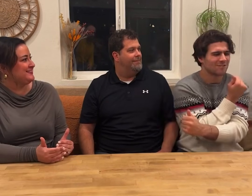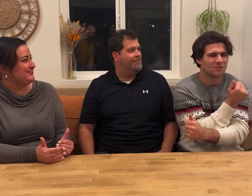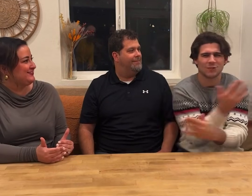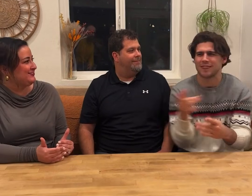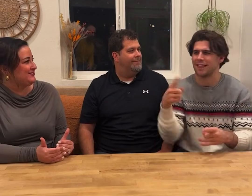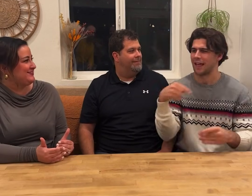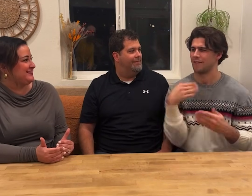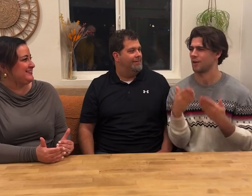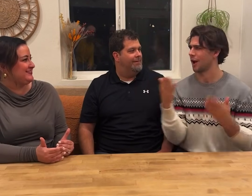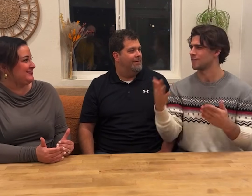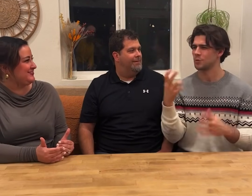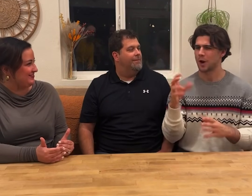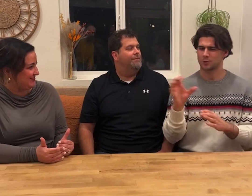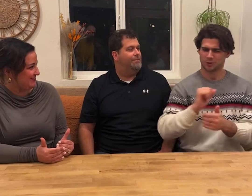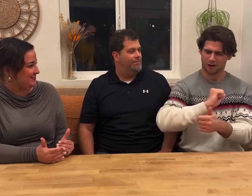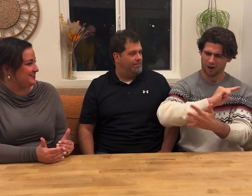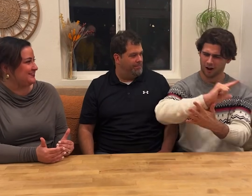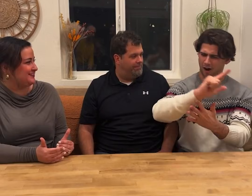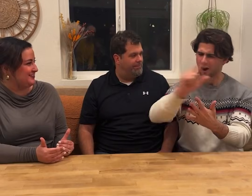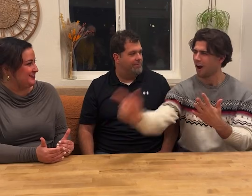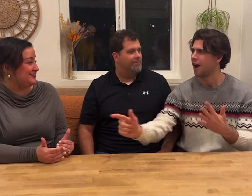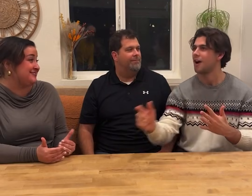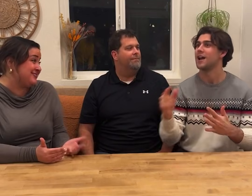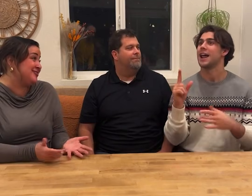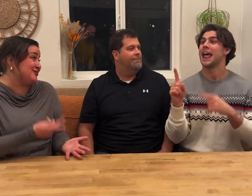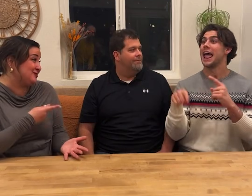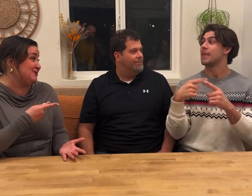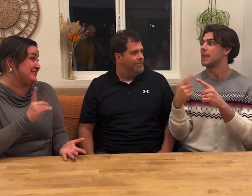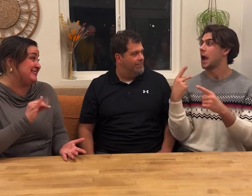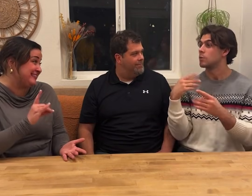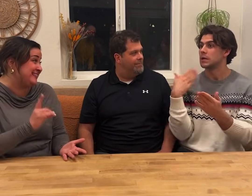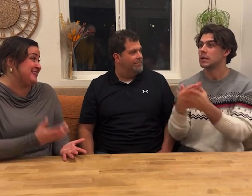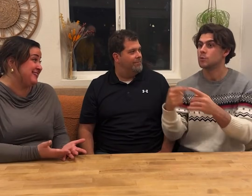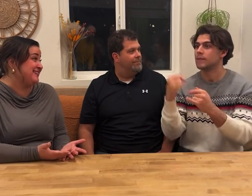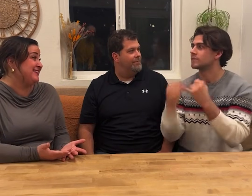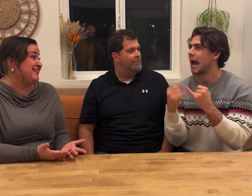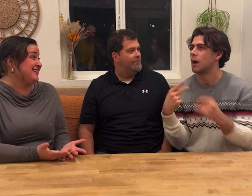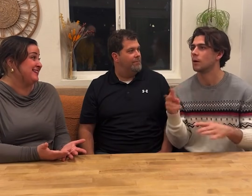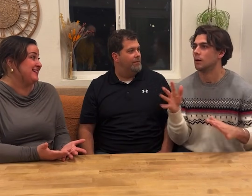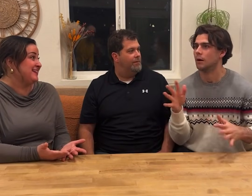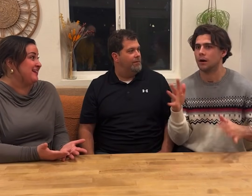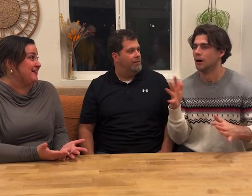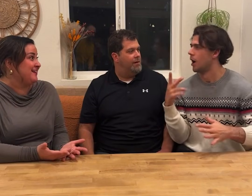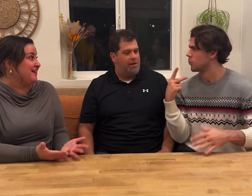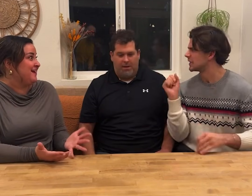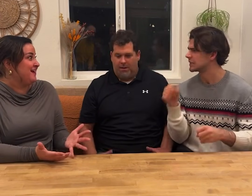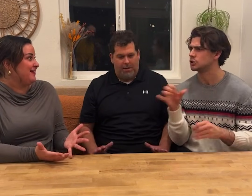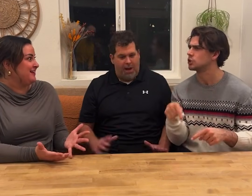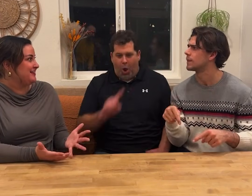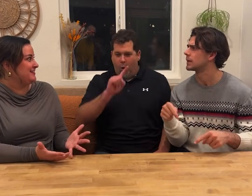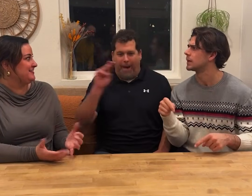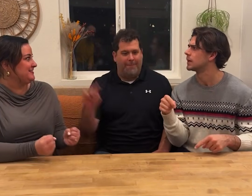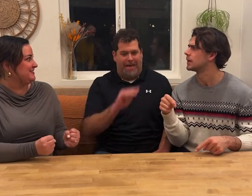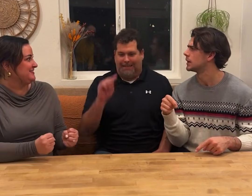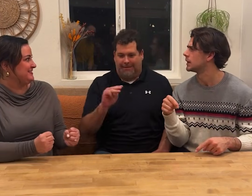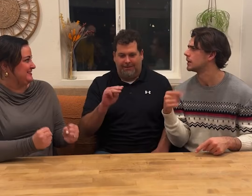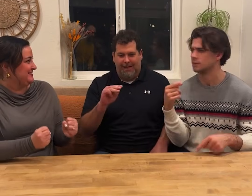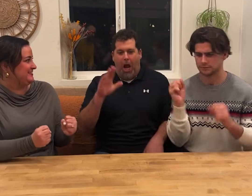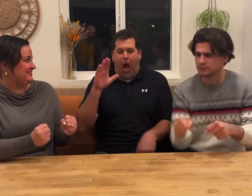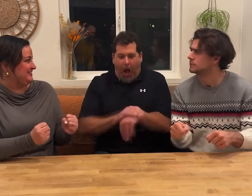end. Right, we saw it. We just want to see everything they have to offer in this race. That was our goal. And then we're realizing, wait a minute,